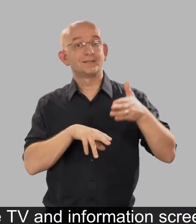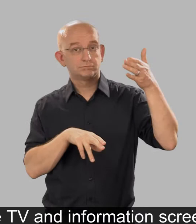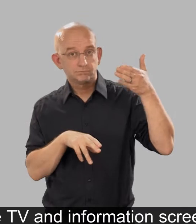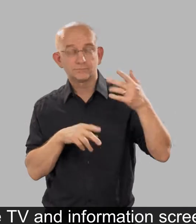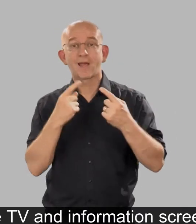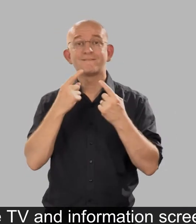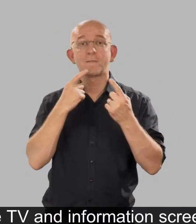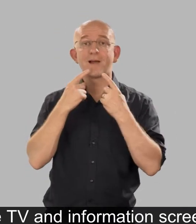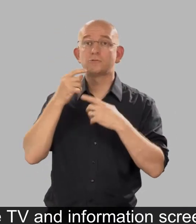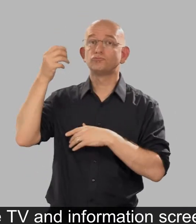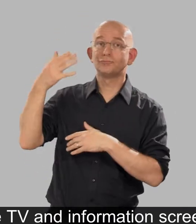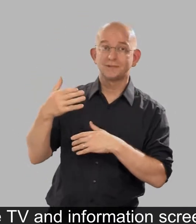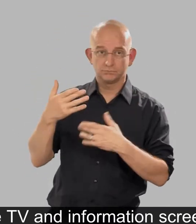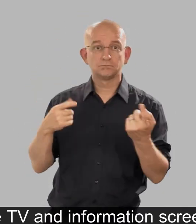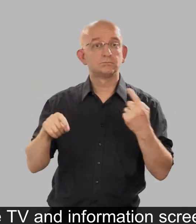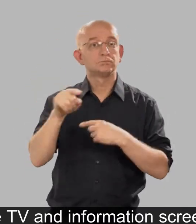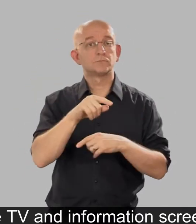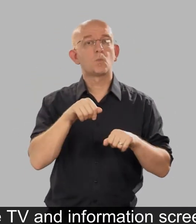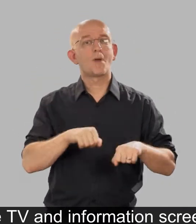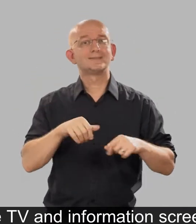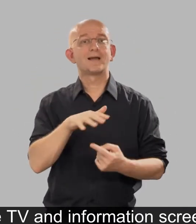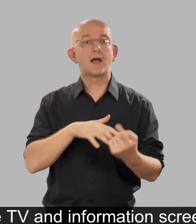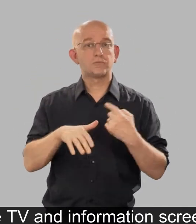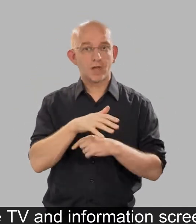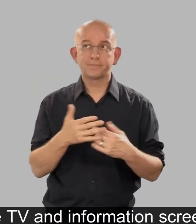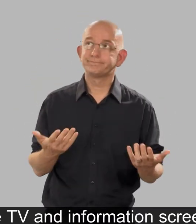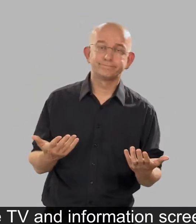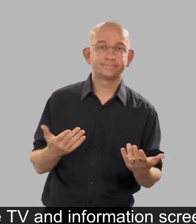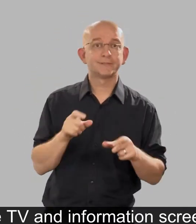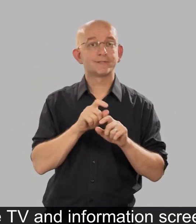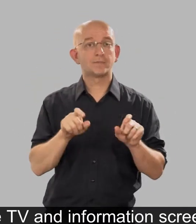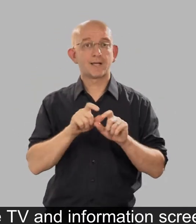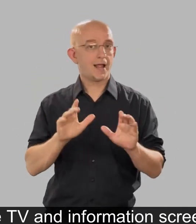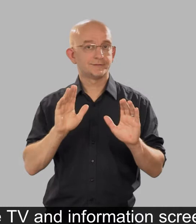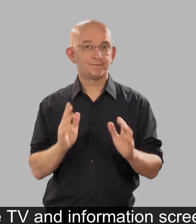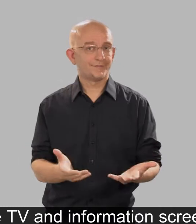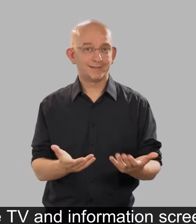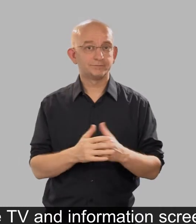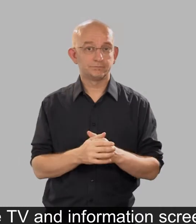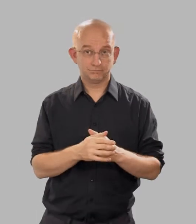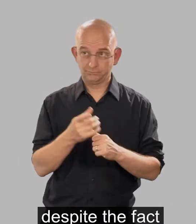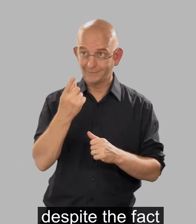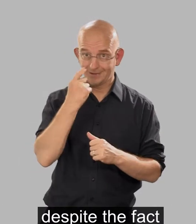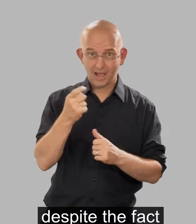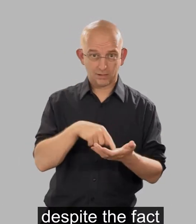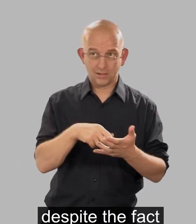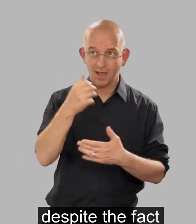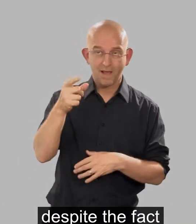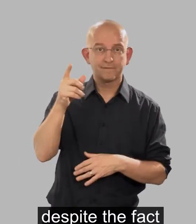The TV and information screen in waiting areas did not have subtitles, despite the fact